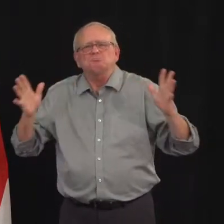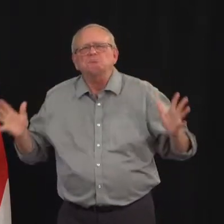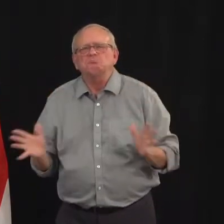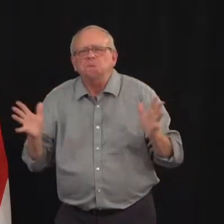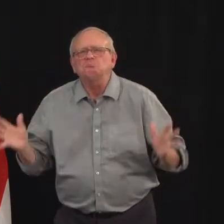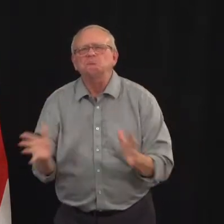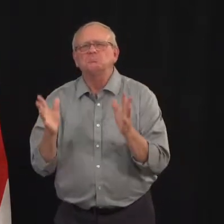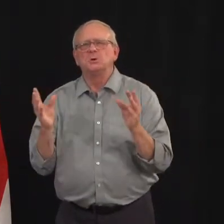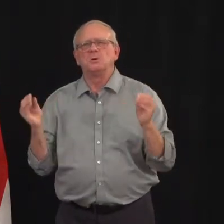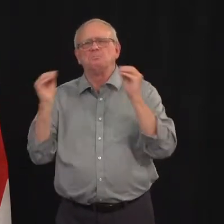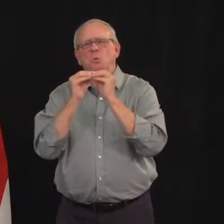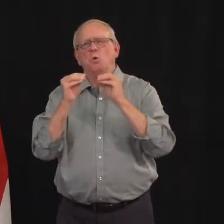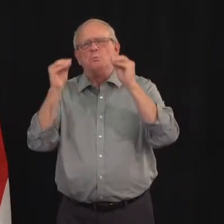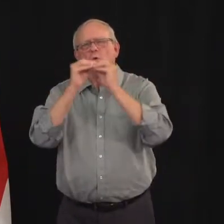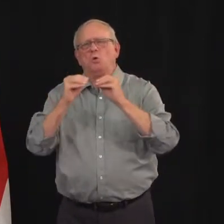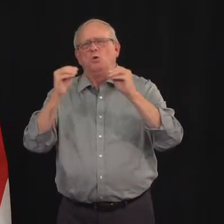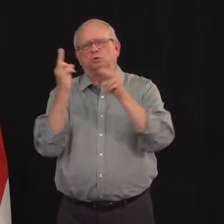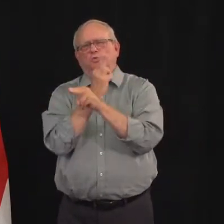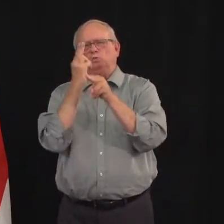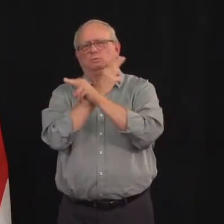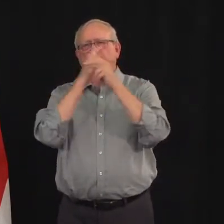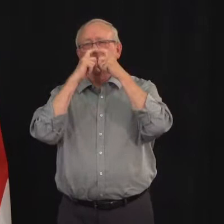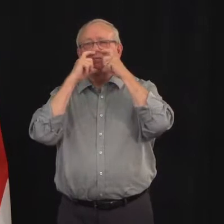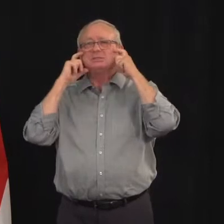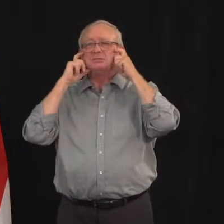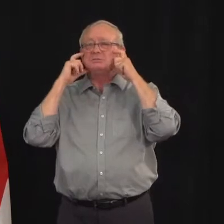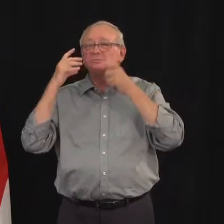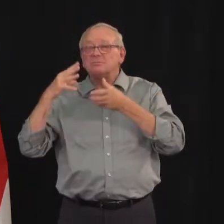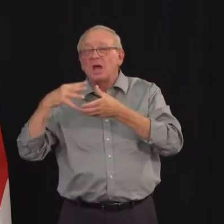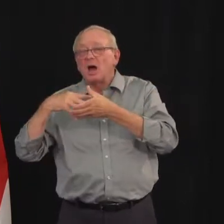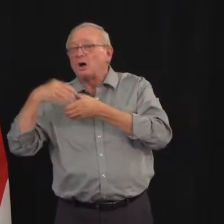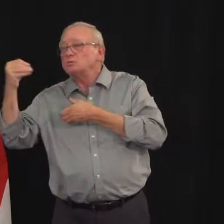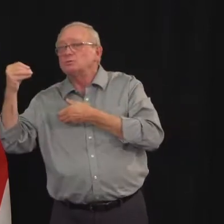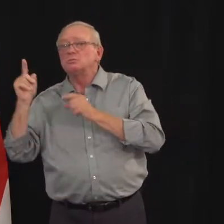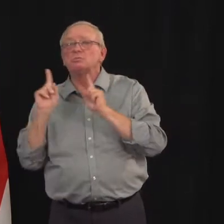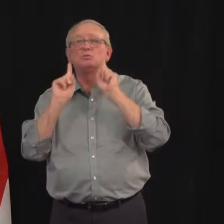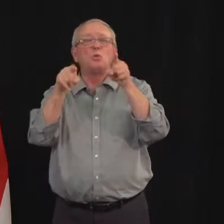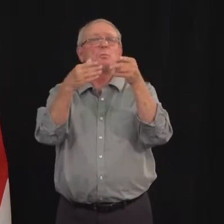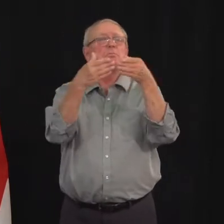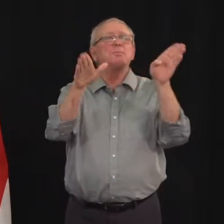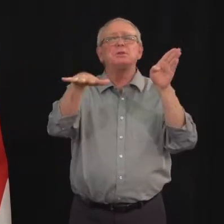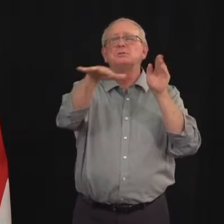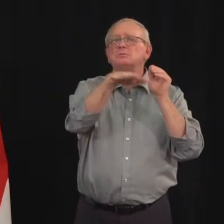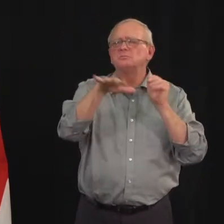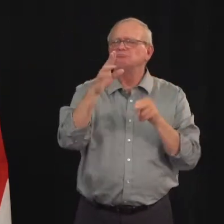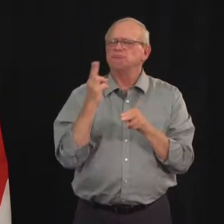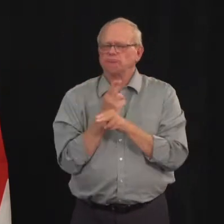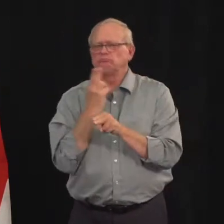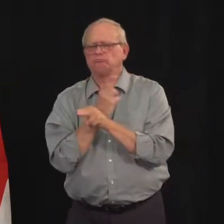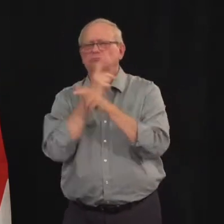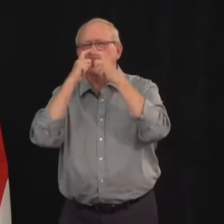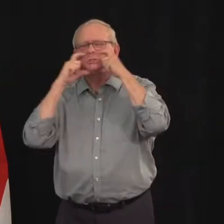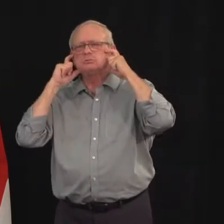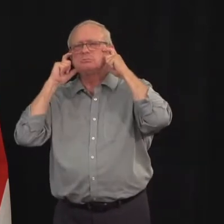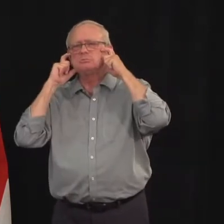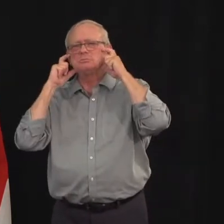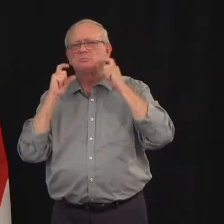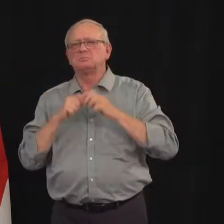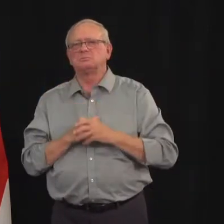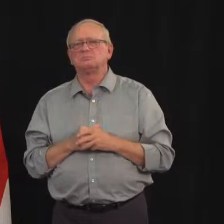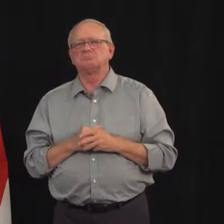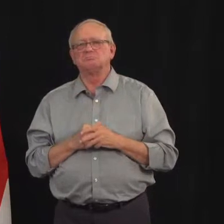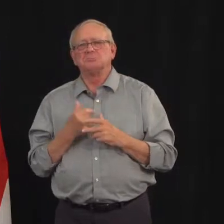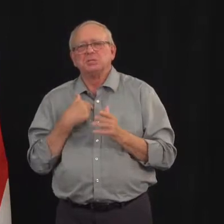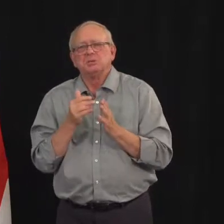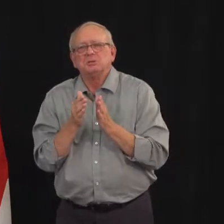public places. I'd like to see more of the masks you have found that showcase your unique personality. Please show